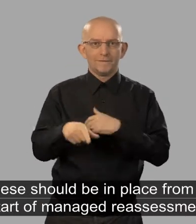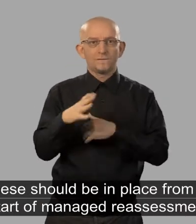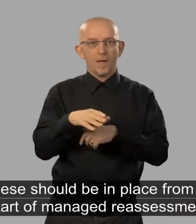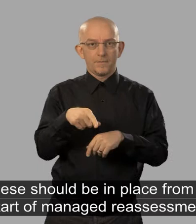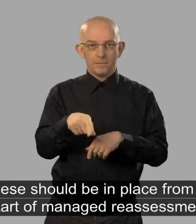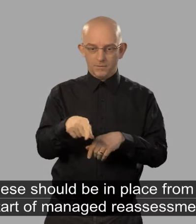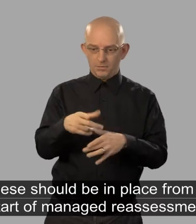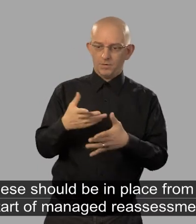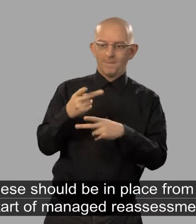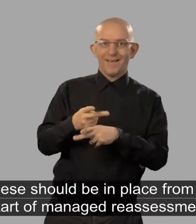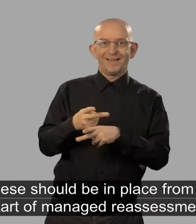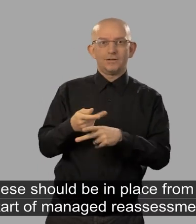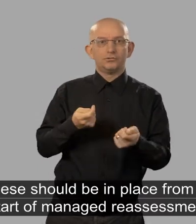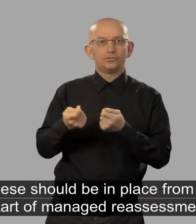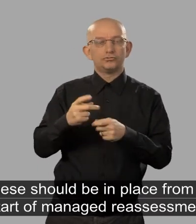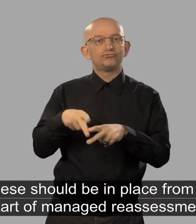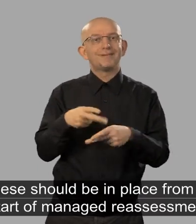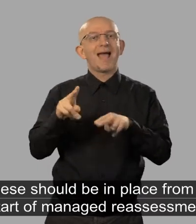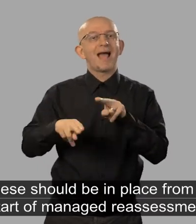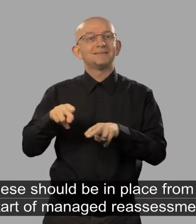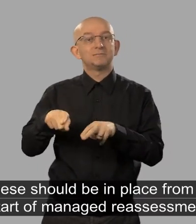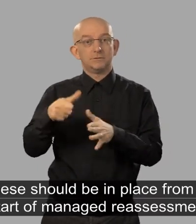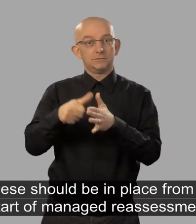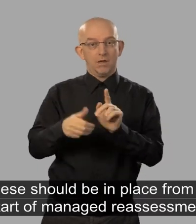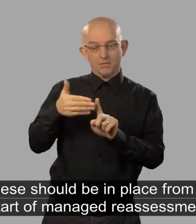These should be in place from the start of managed reassessment,